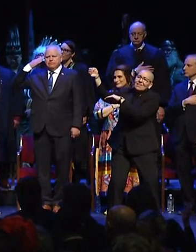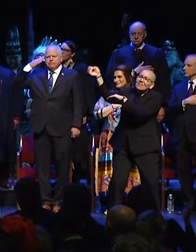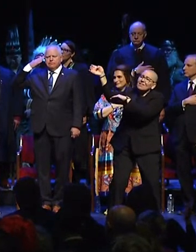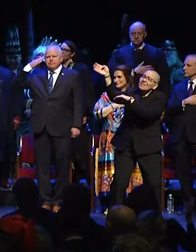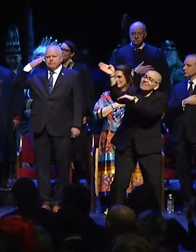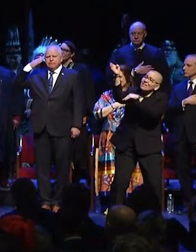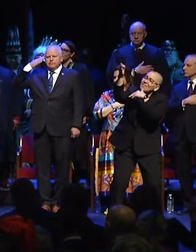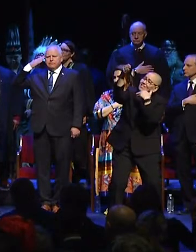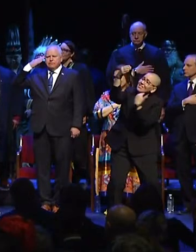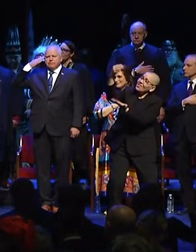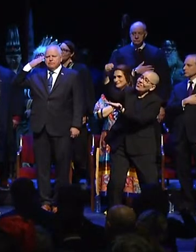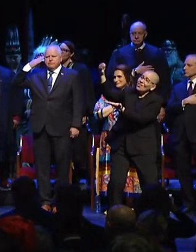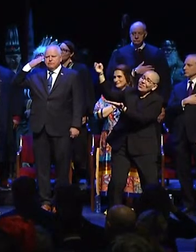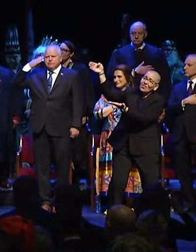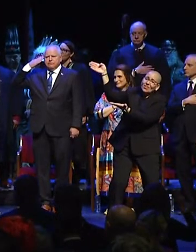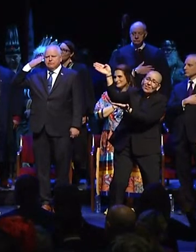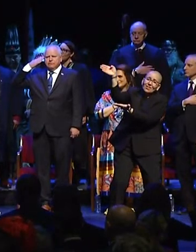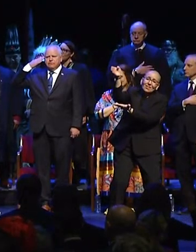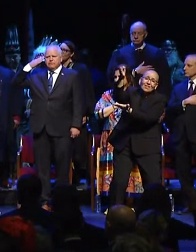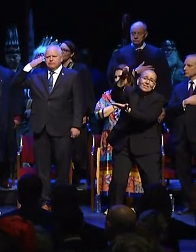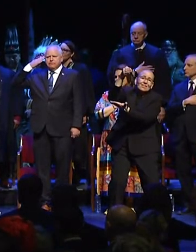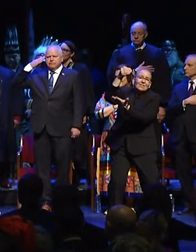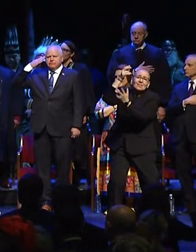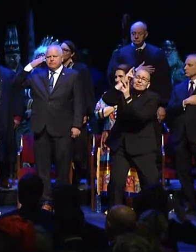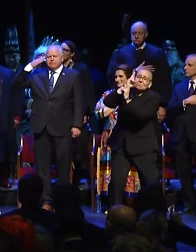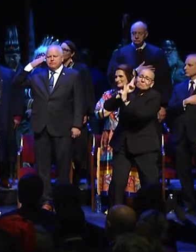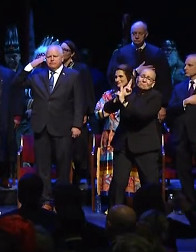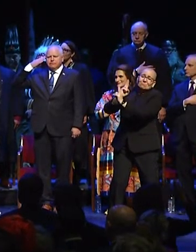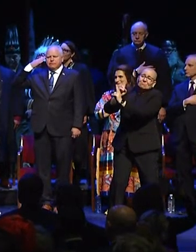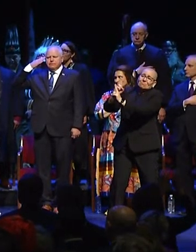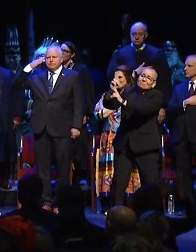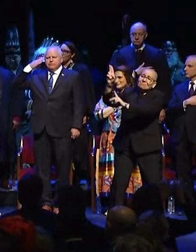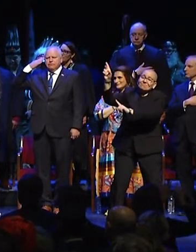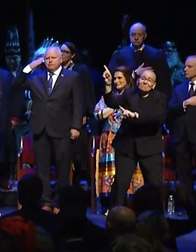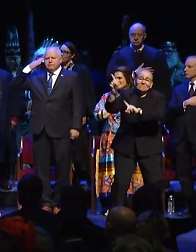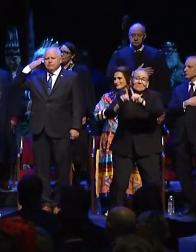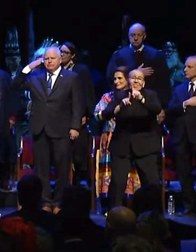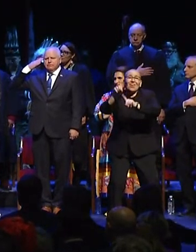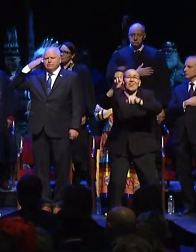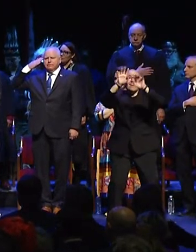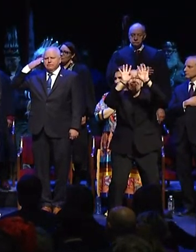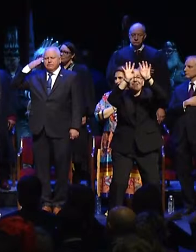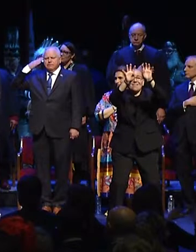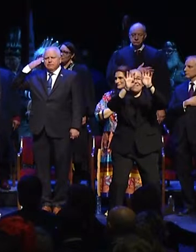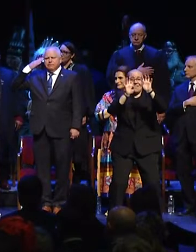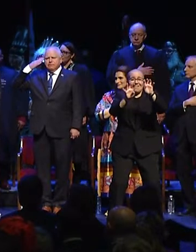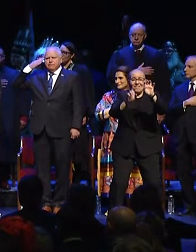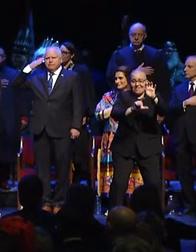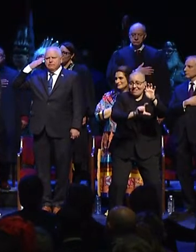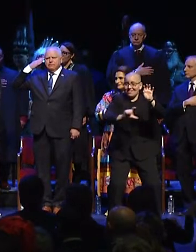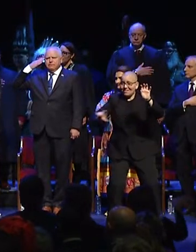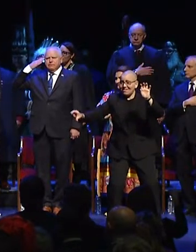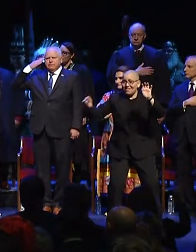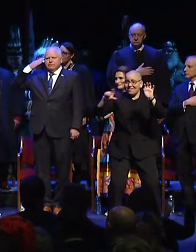there. Oh, say, does that star-spangled